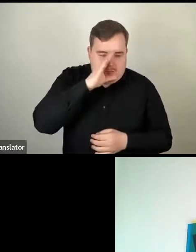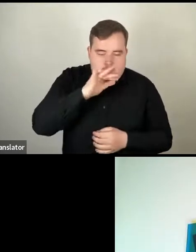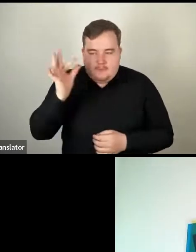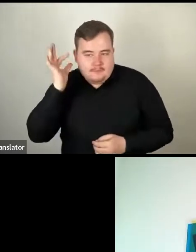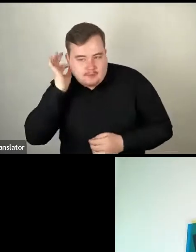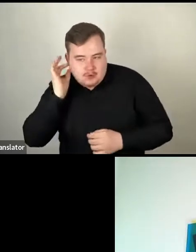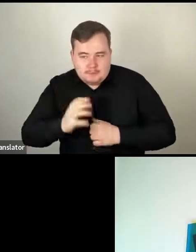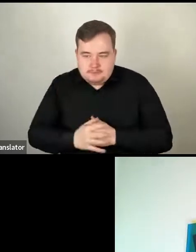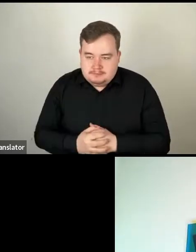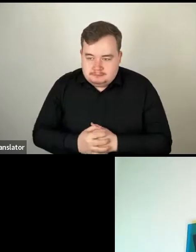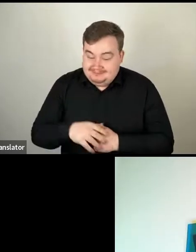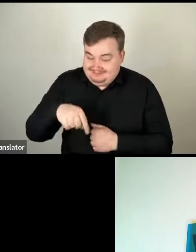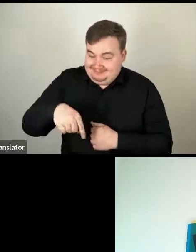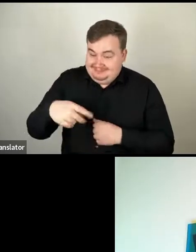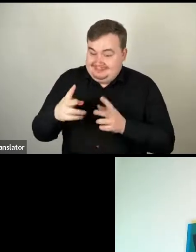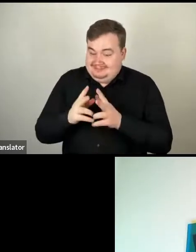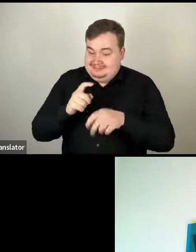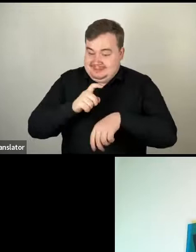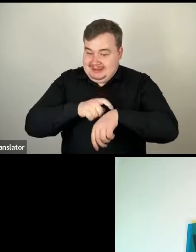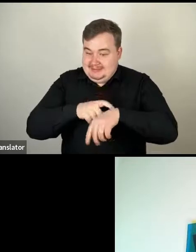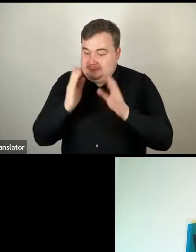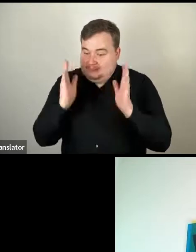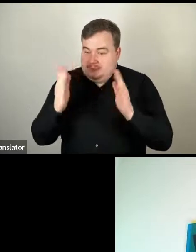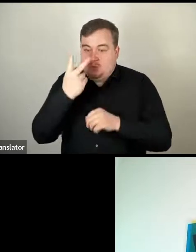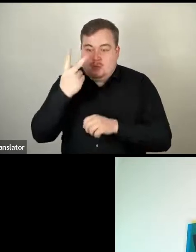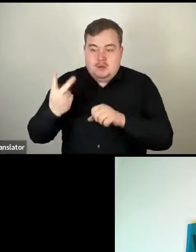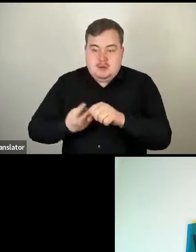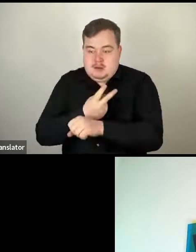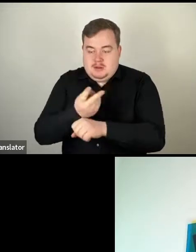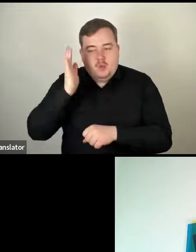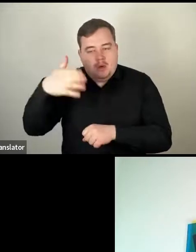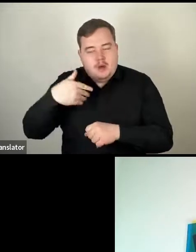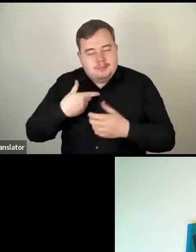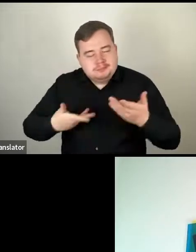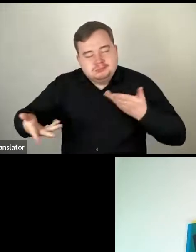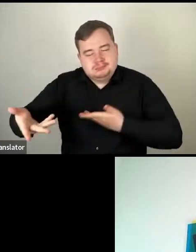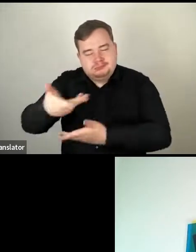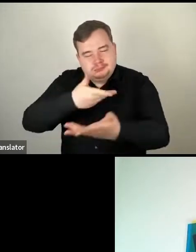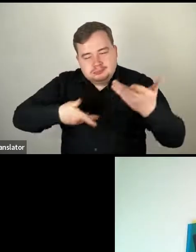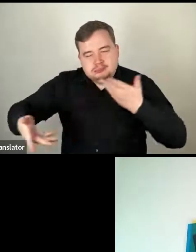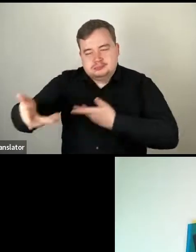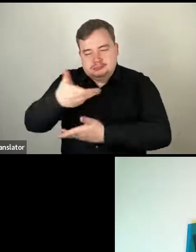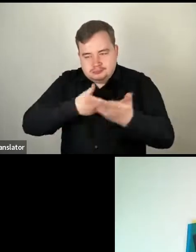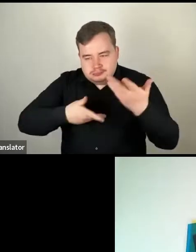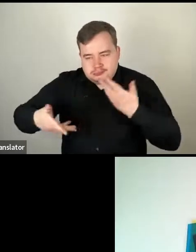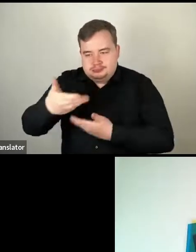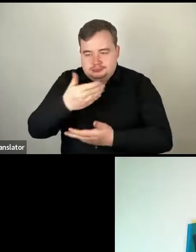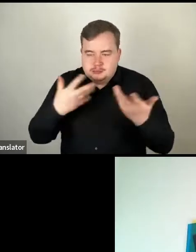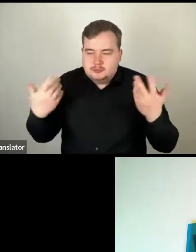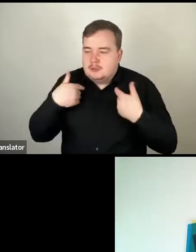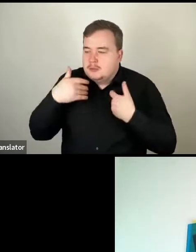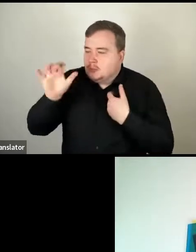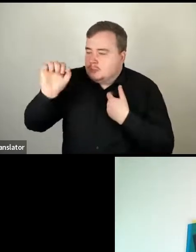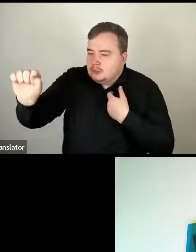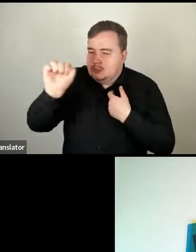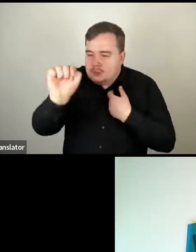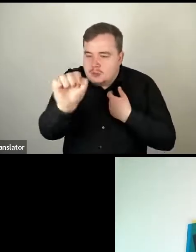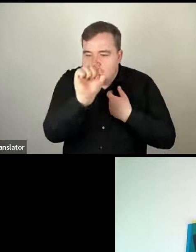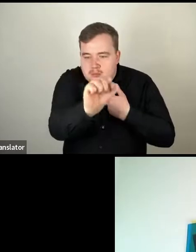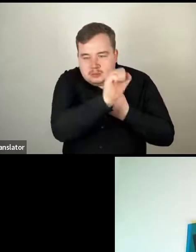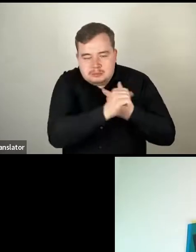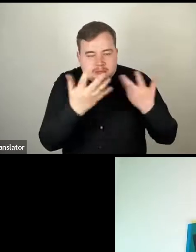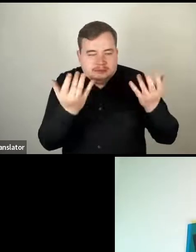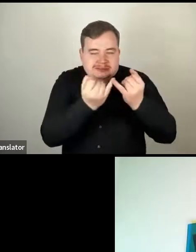2 hours, we will be exchanging views on how national parliaments, as essential democratic institutions, can